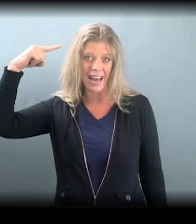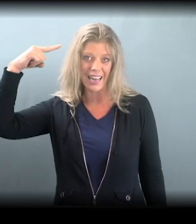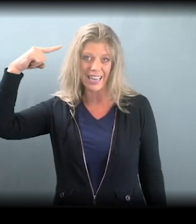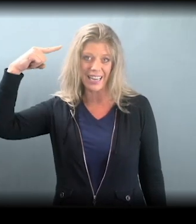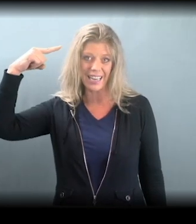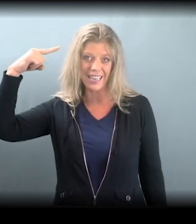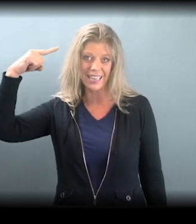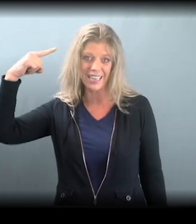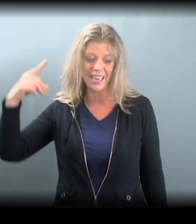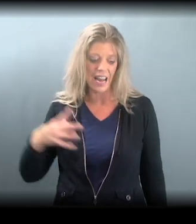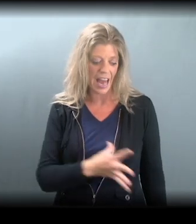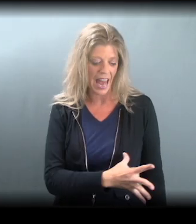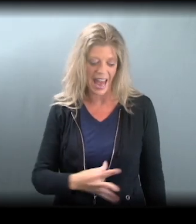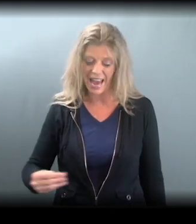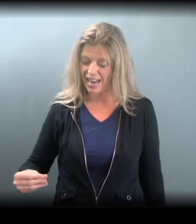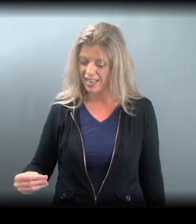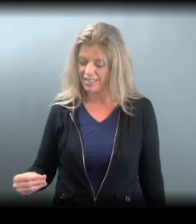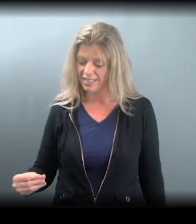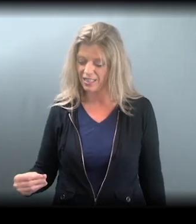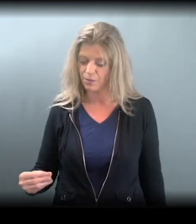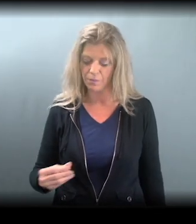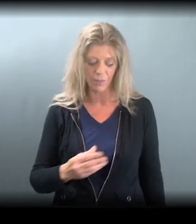black, and